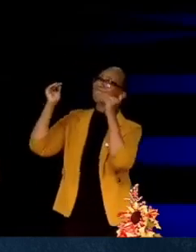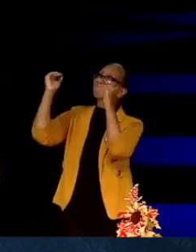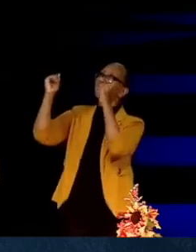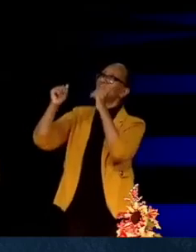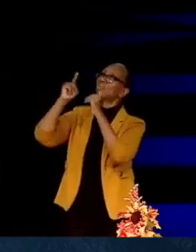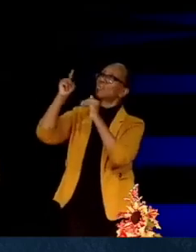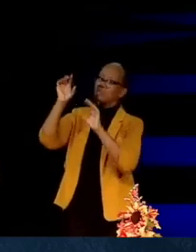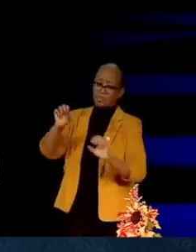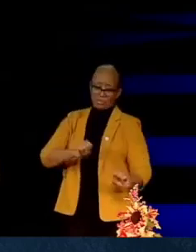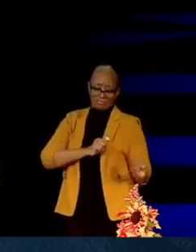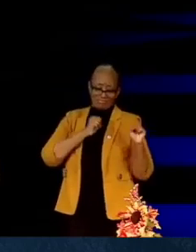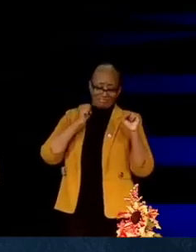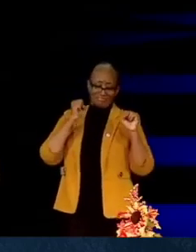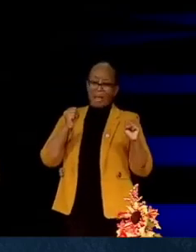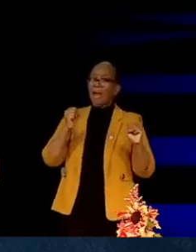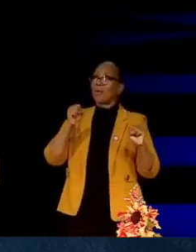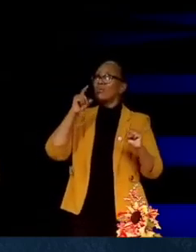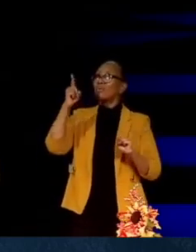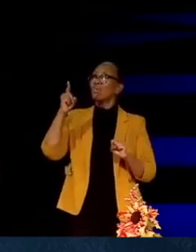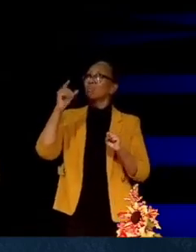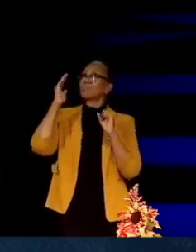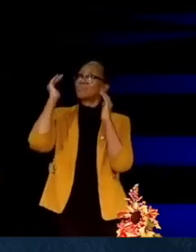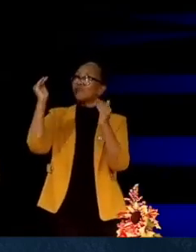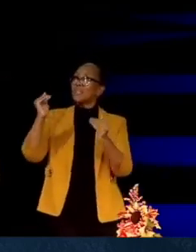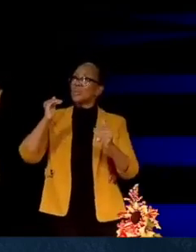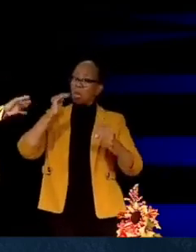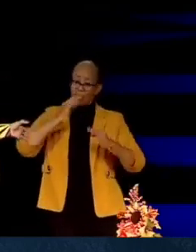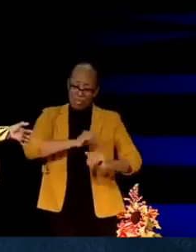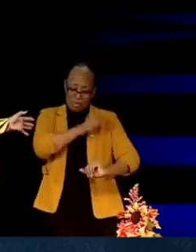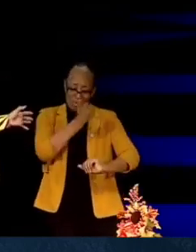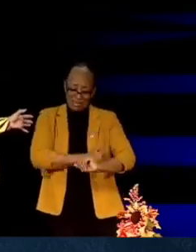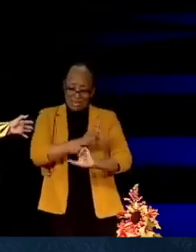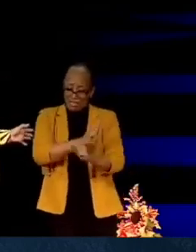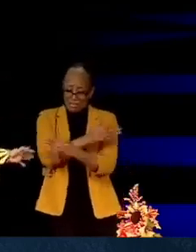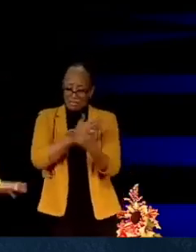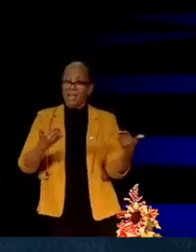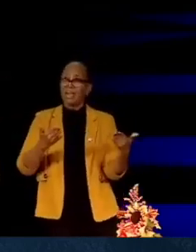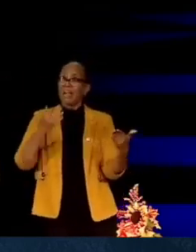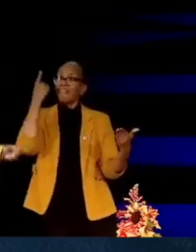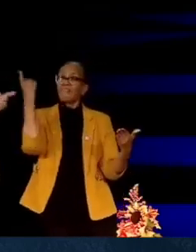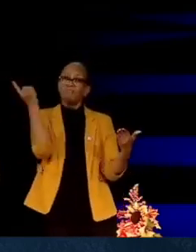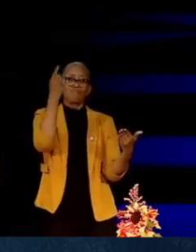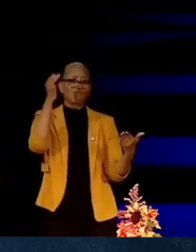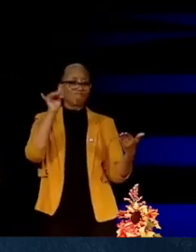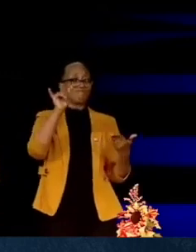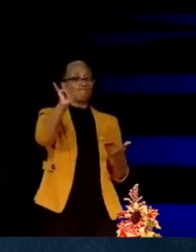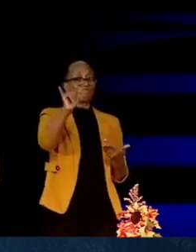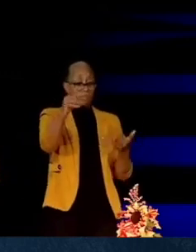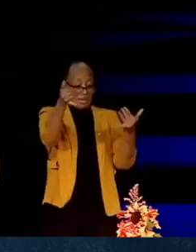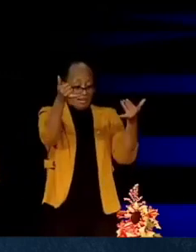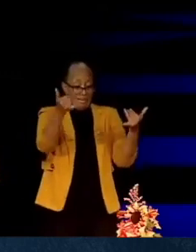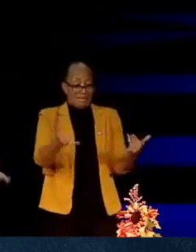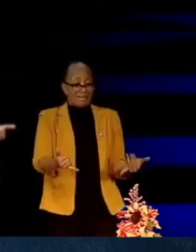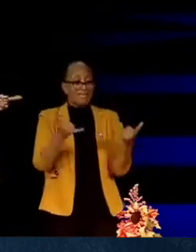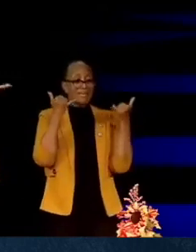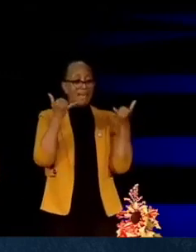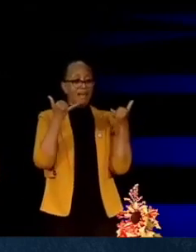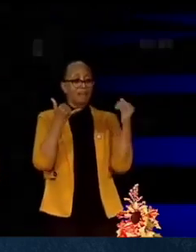be power, be authority before all time, now.